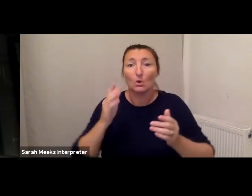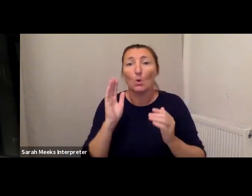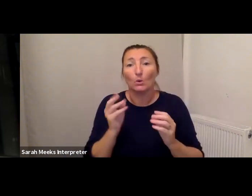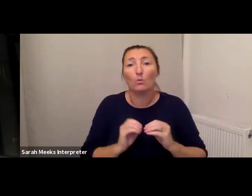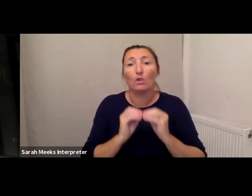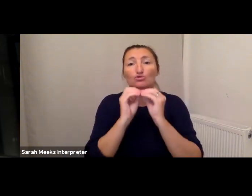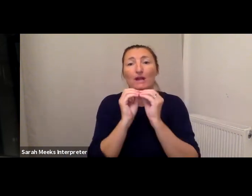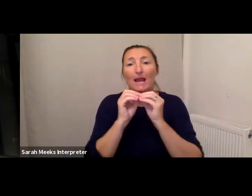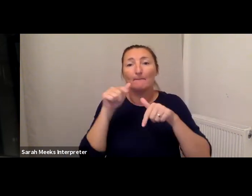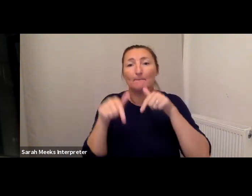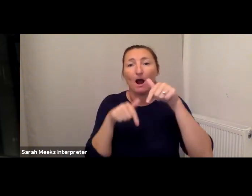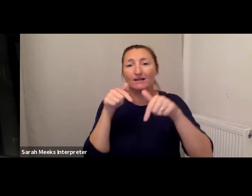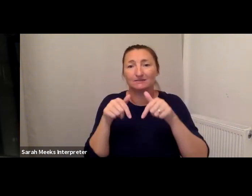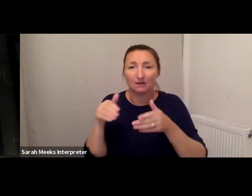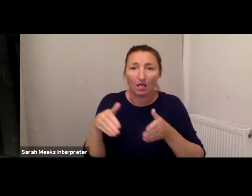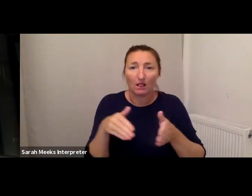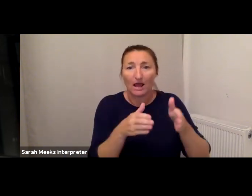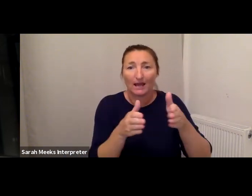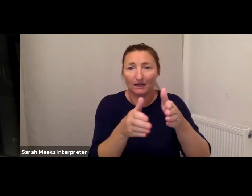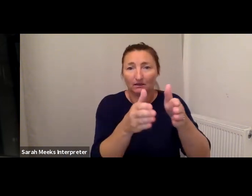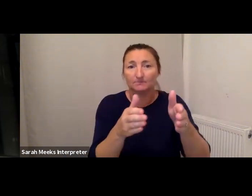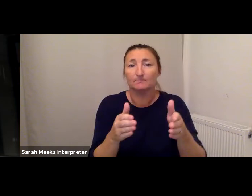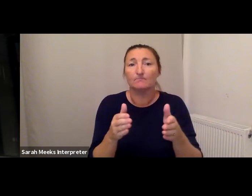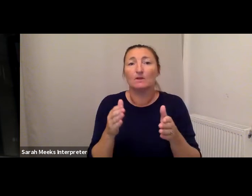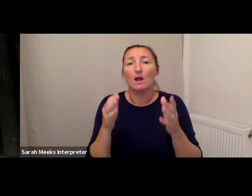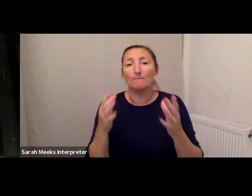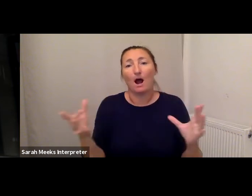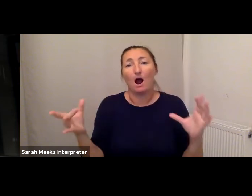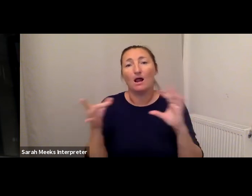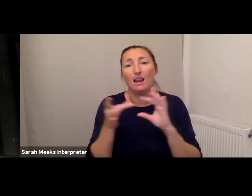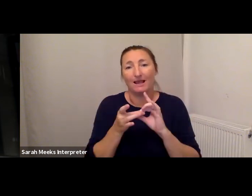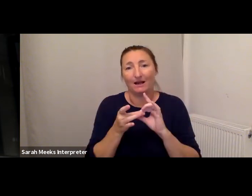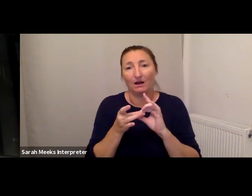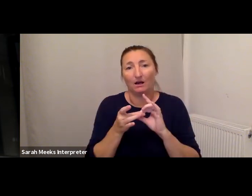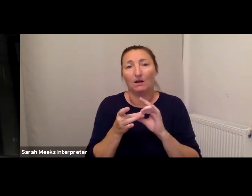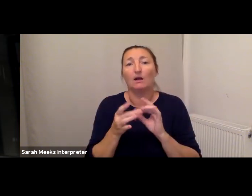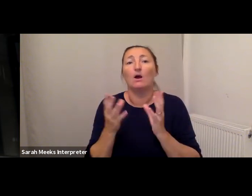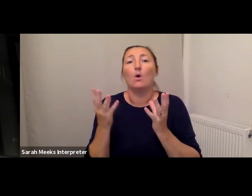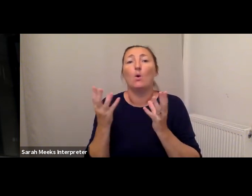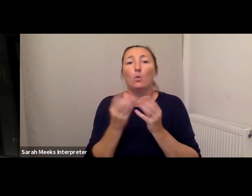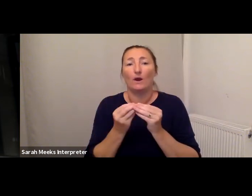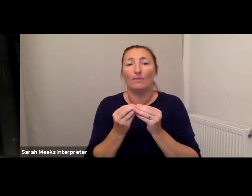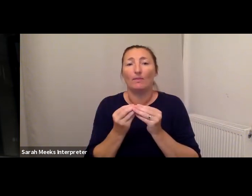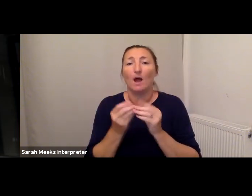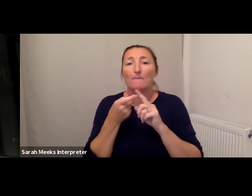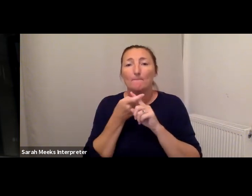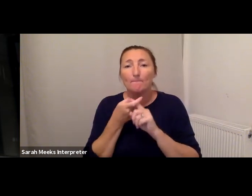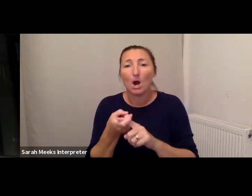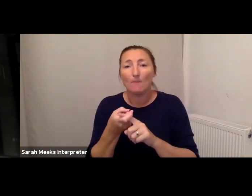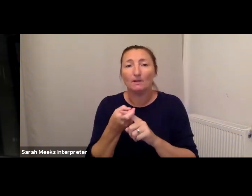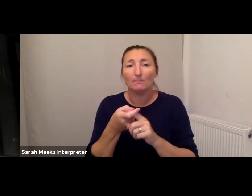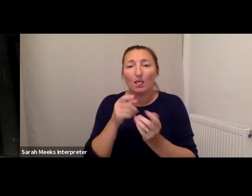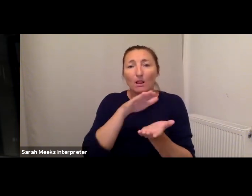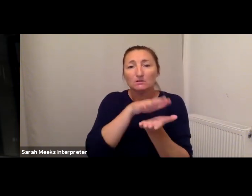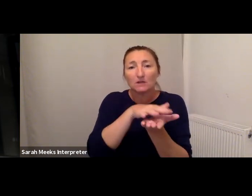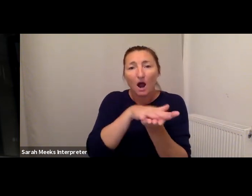bicycle ways. But we're going to marry this with permeable tiles